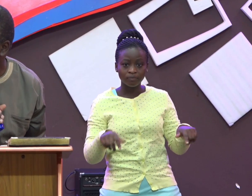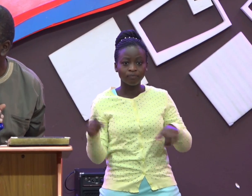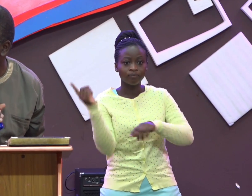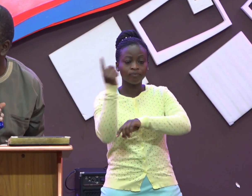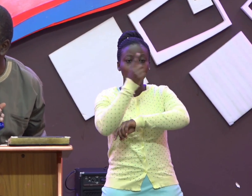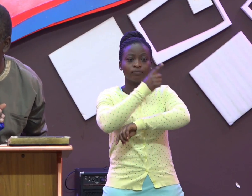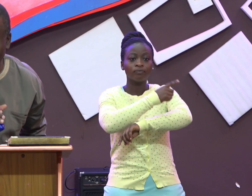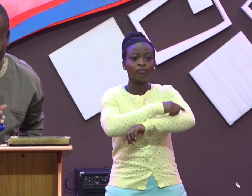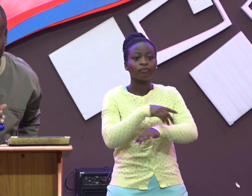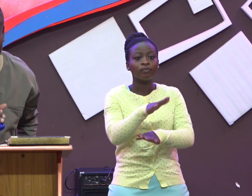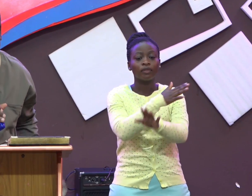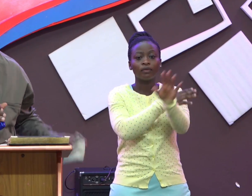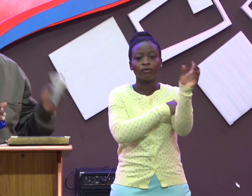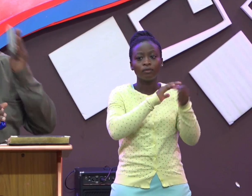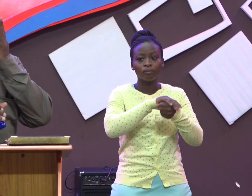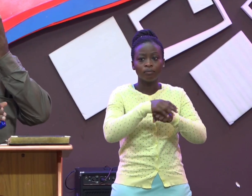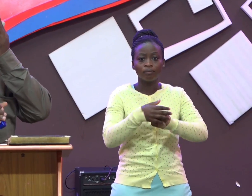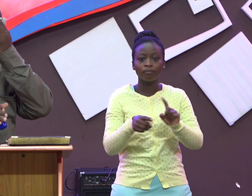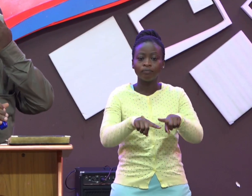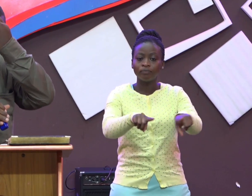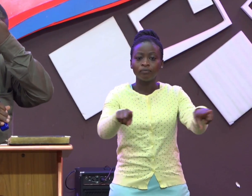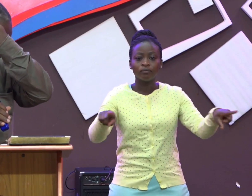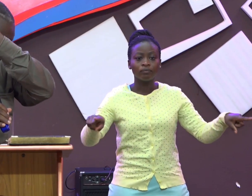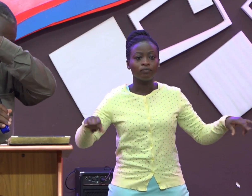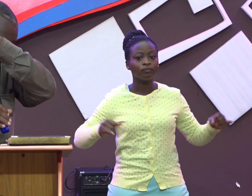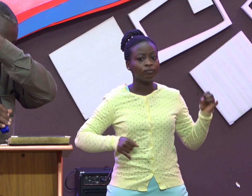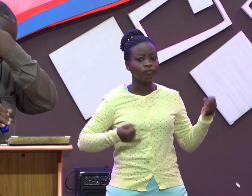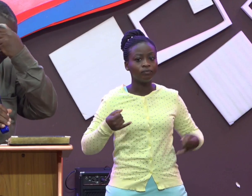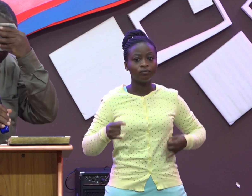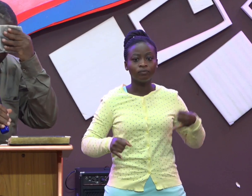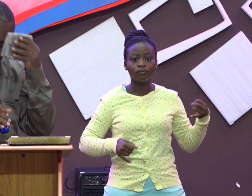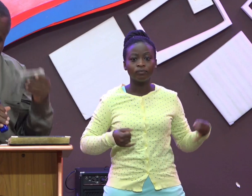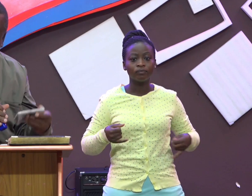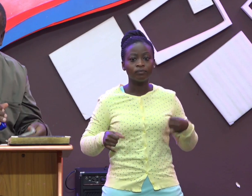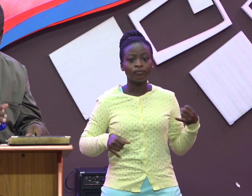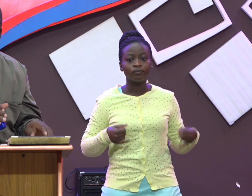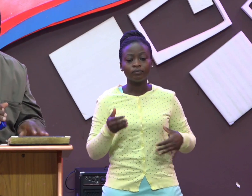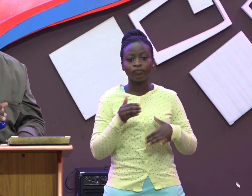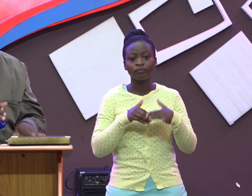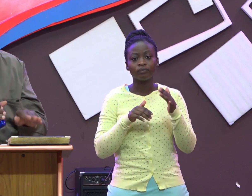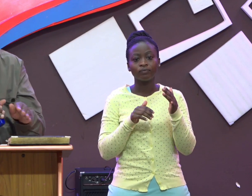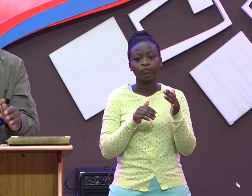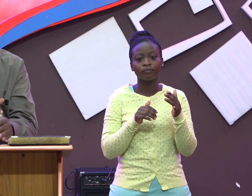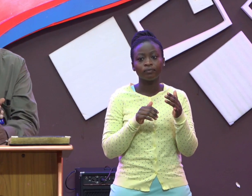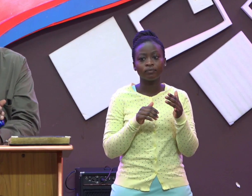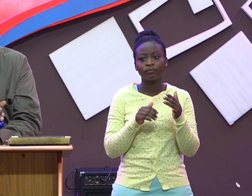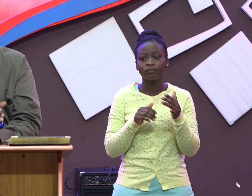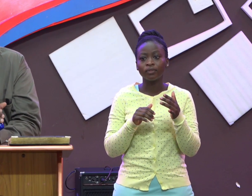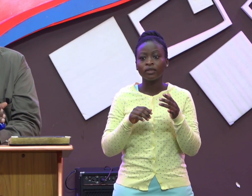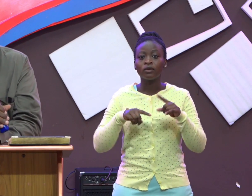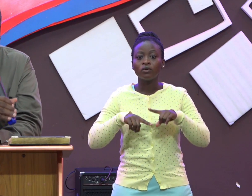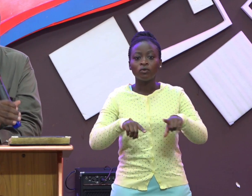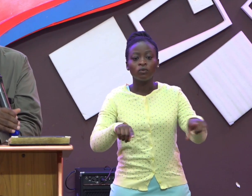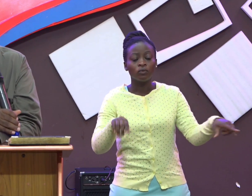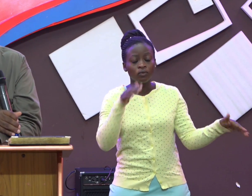made. Tulusanyukiremu. That we rejoice in it. Era tulujaganyizeemu. And we delight in it. Tukkiriza